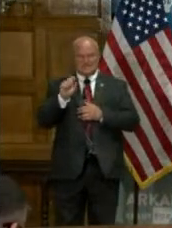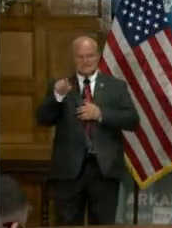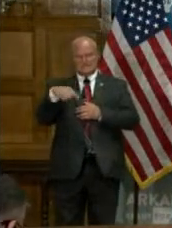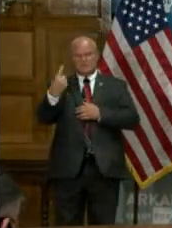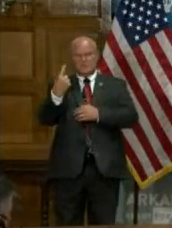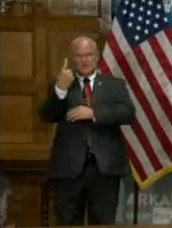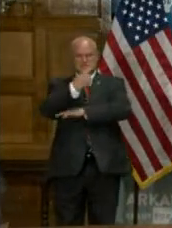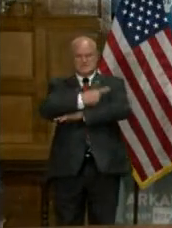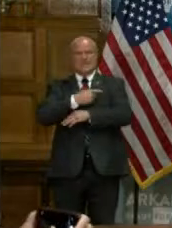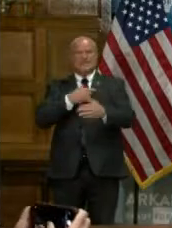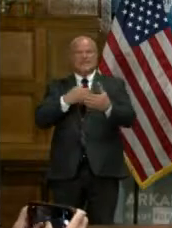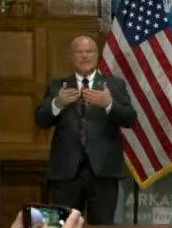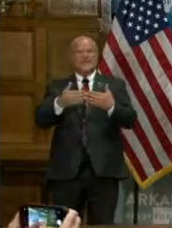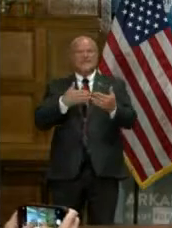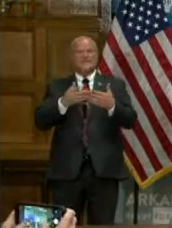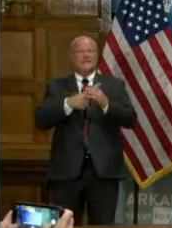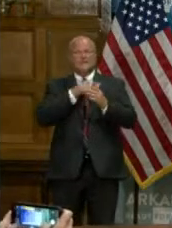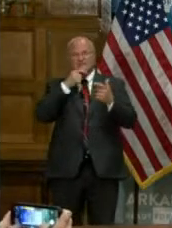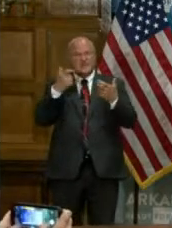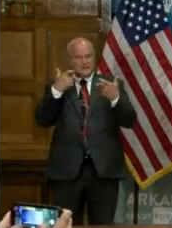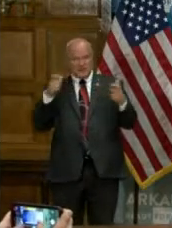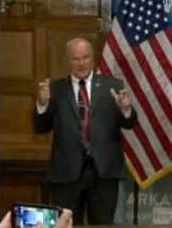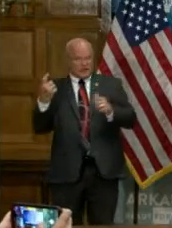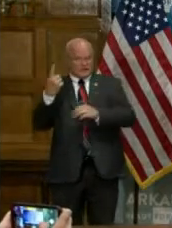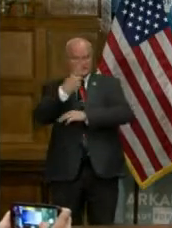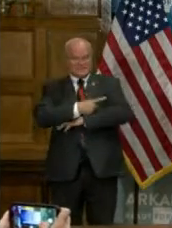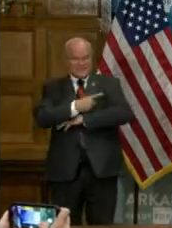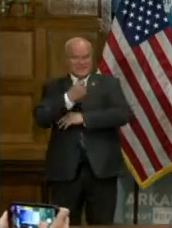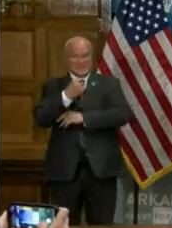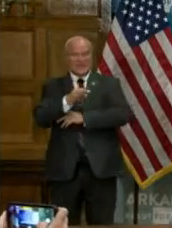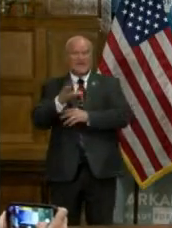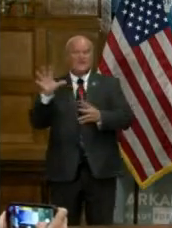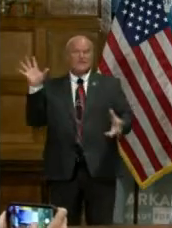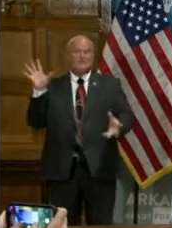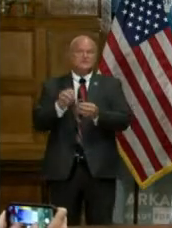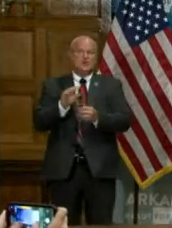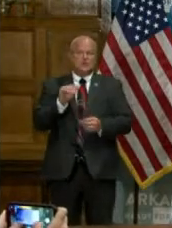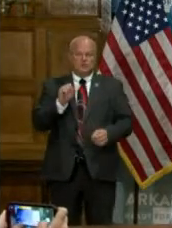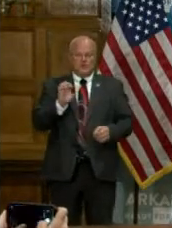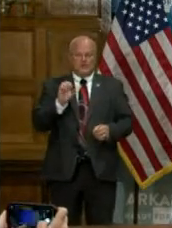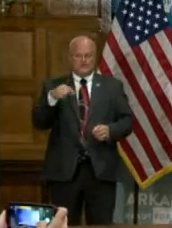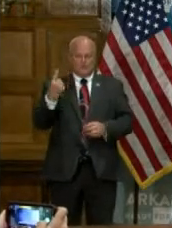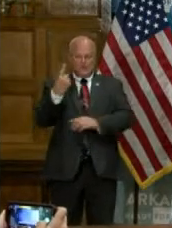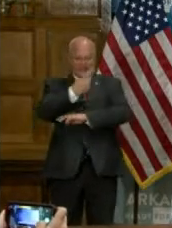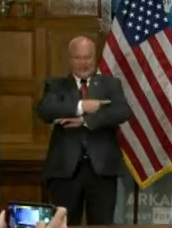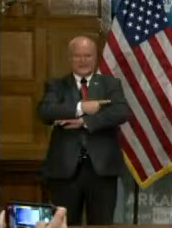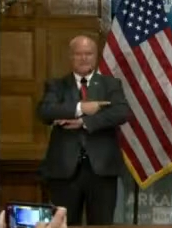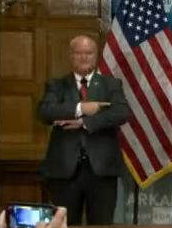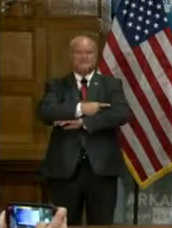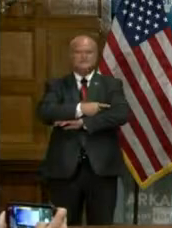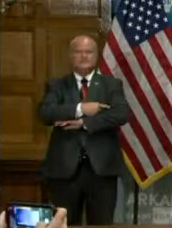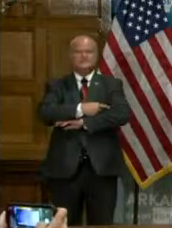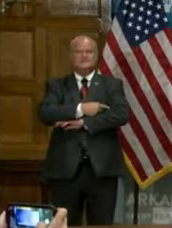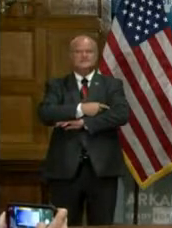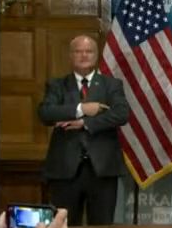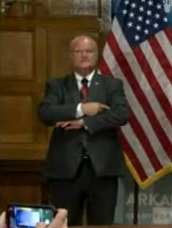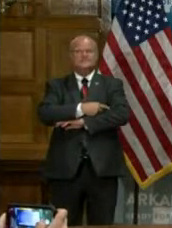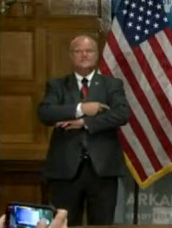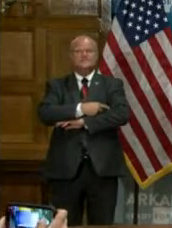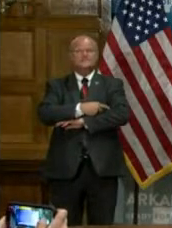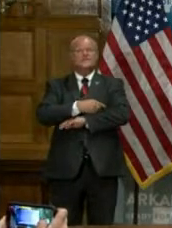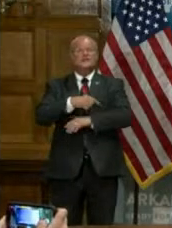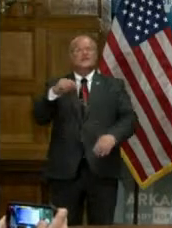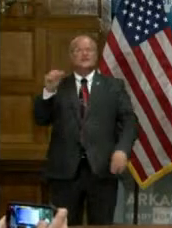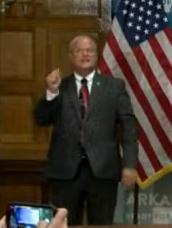single day, even though this is not the largest day of total cases in a single day. And then if you go to the